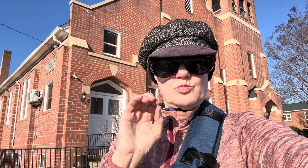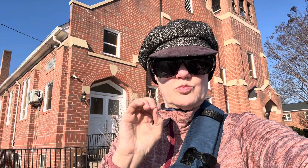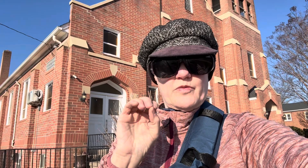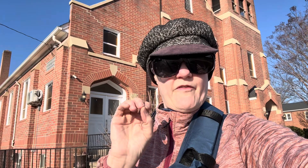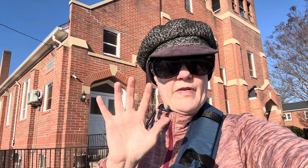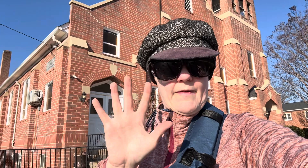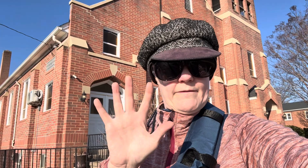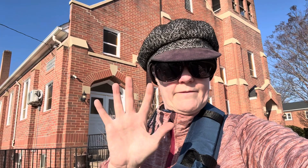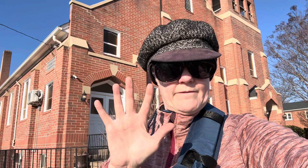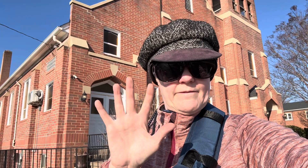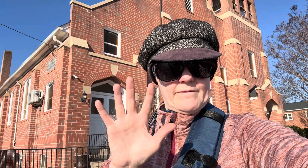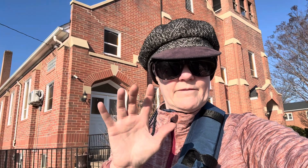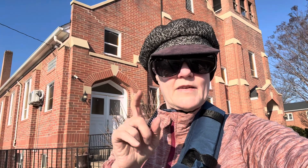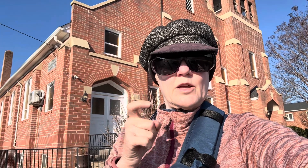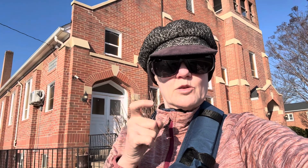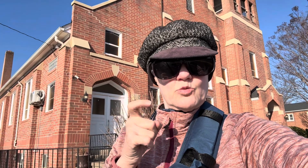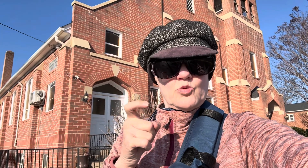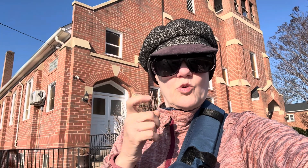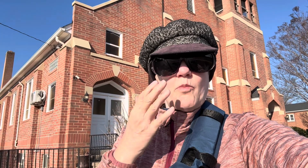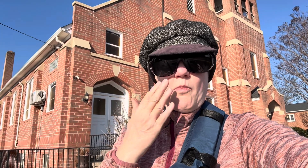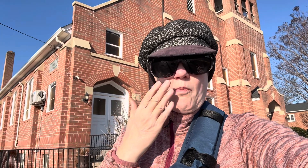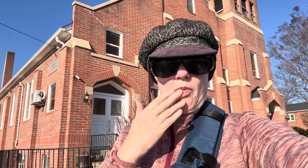So we first started keto in 2005.